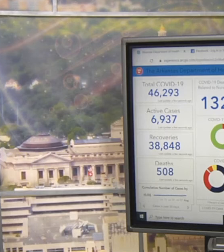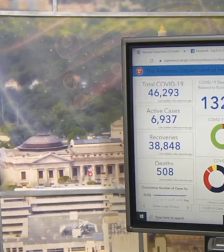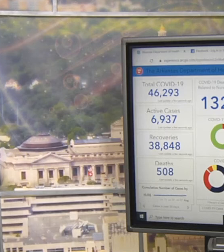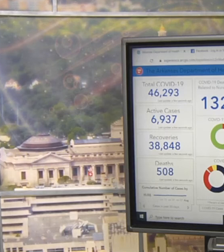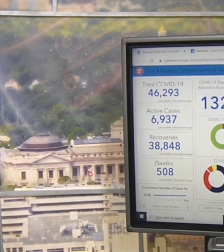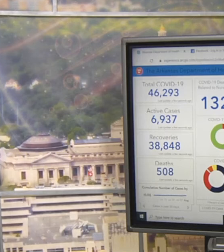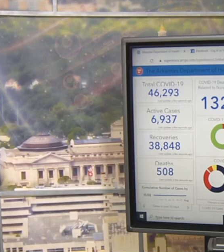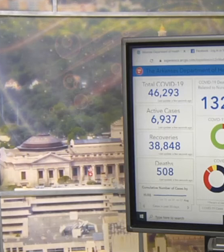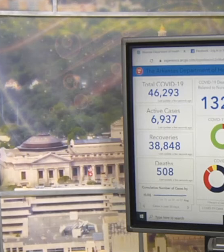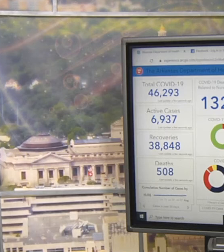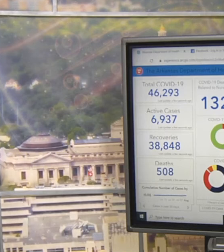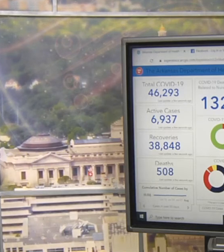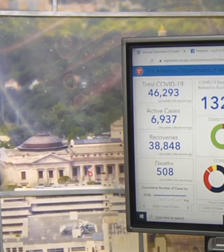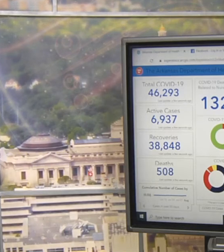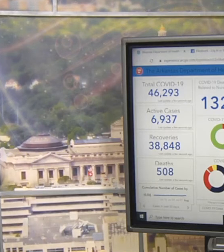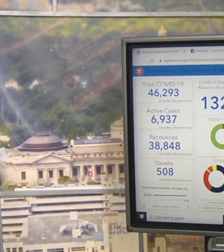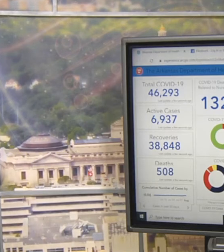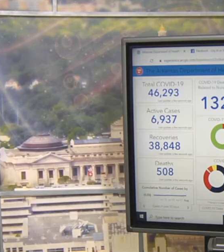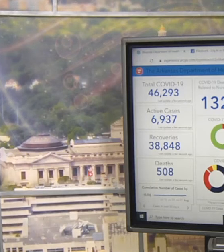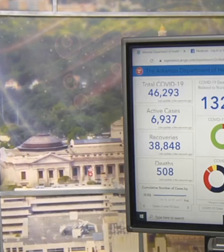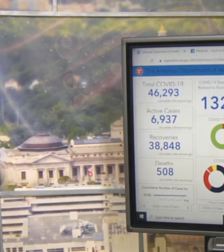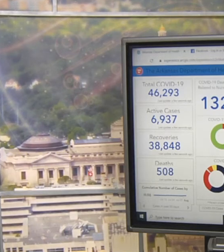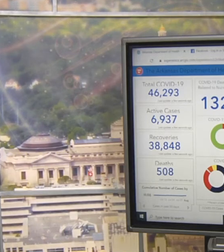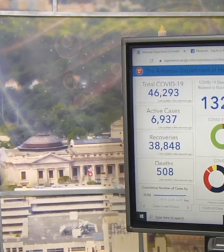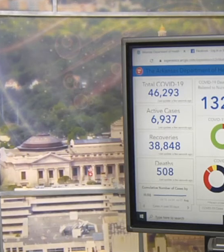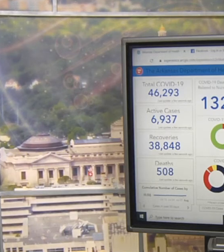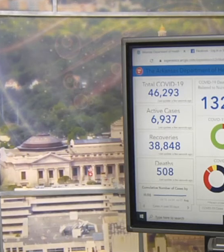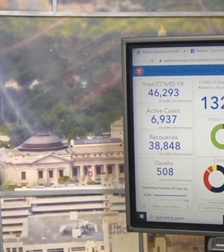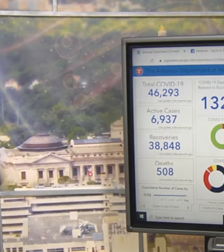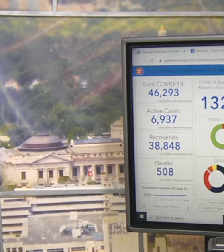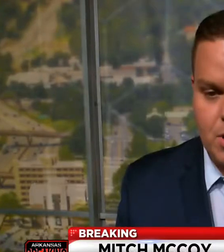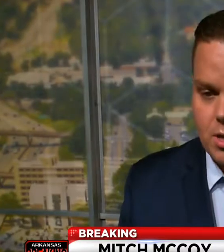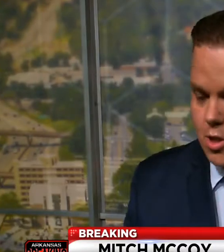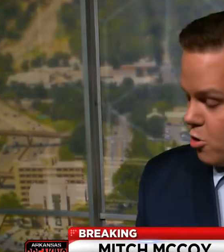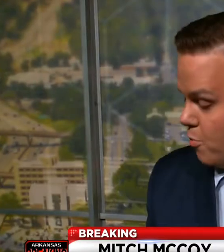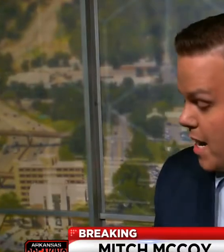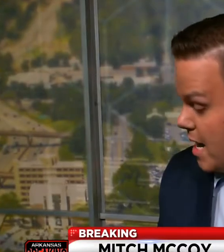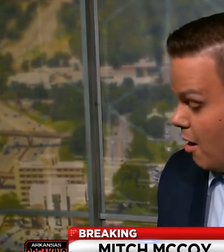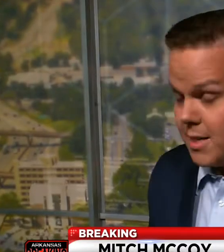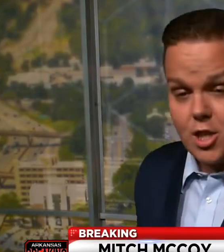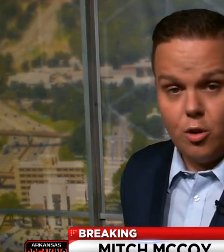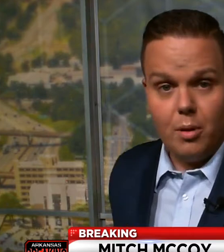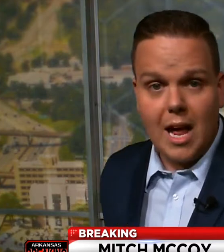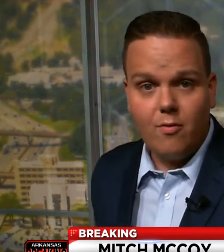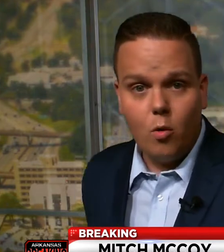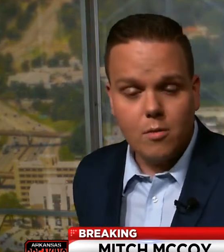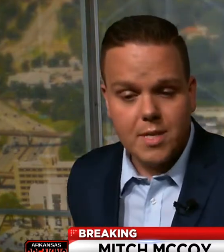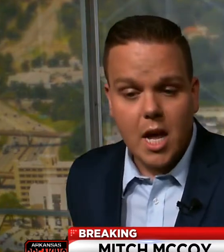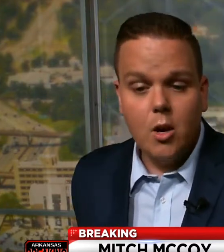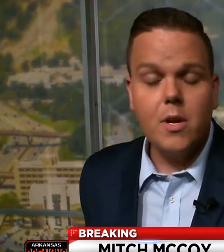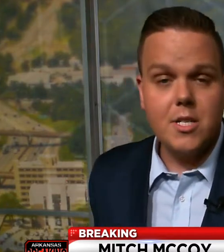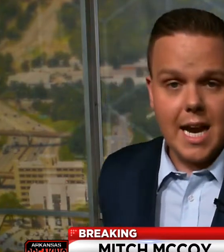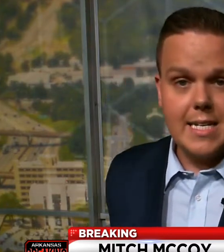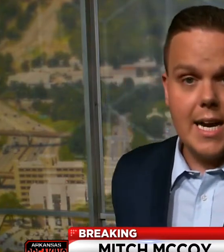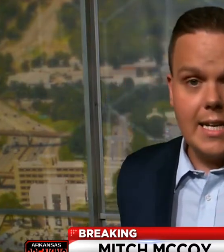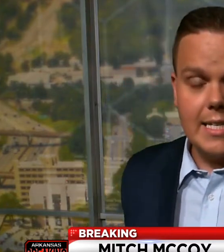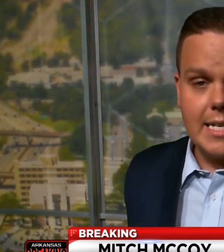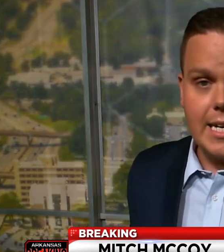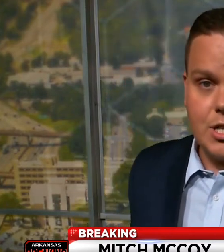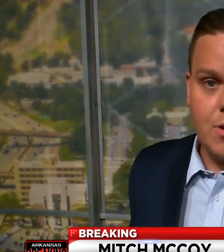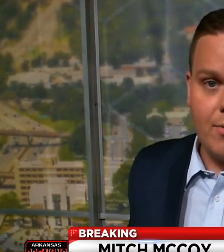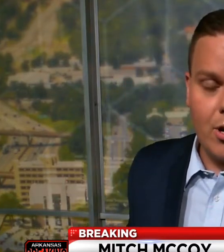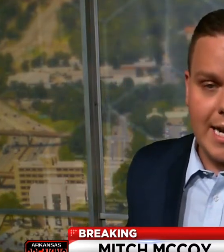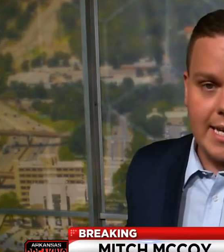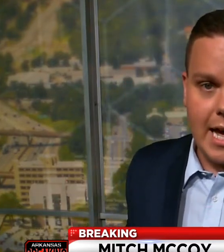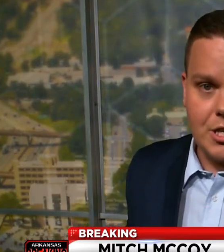numbers. I'm Mitch McCoy. If you're just joining us here on Facebook, social media, our digital platforms, we just got done